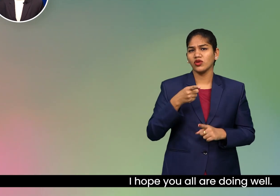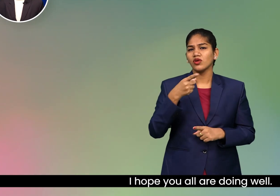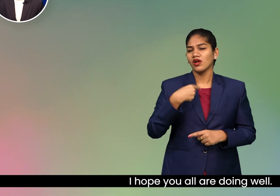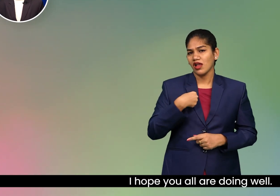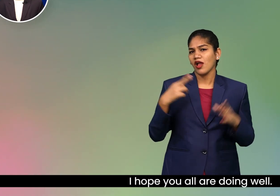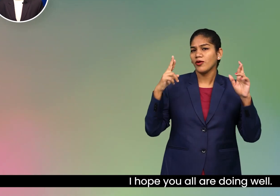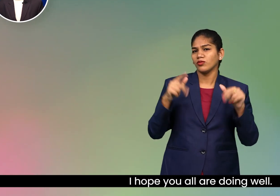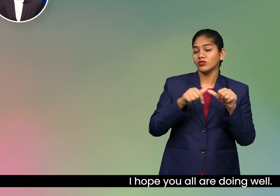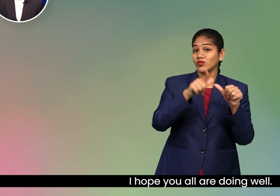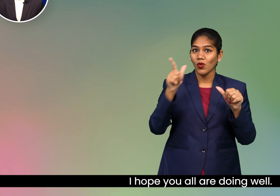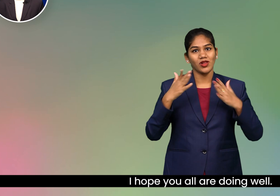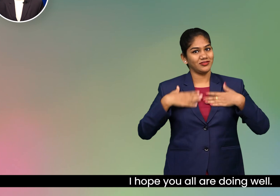are doing well.